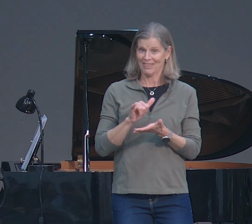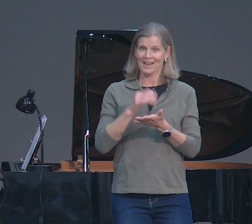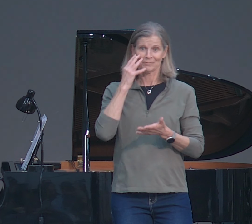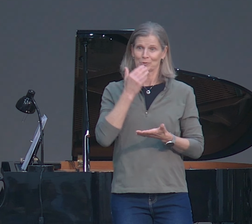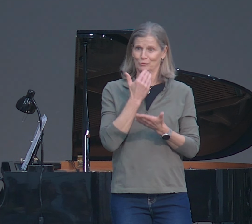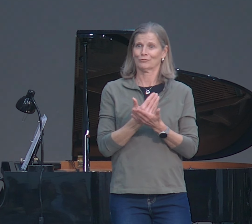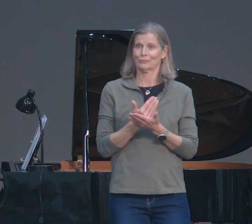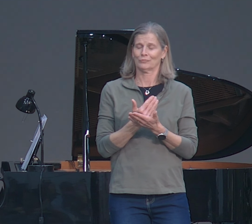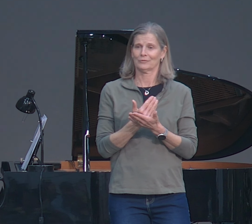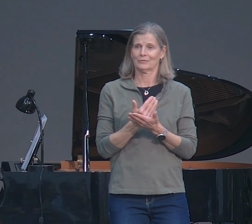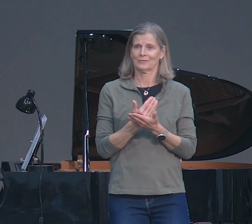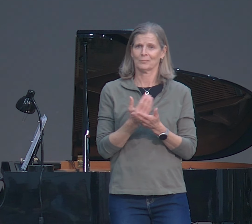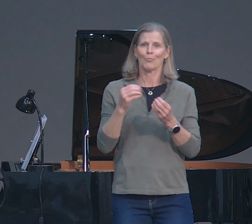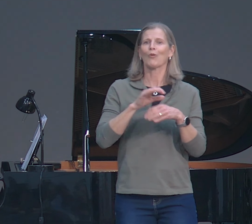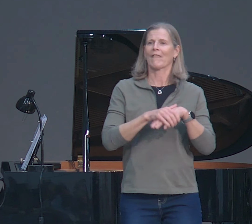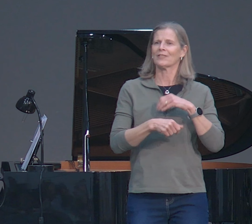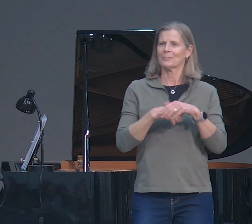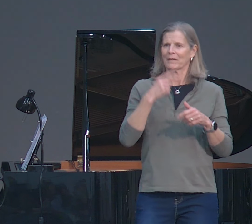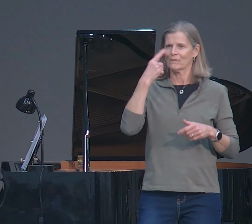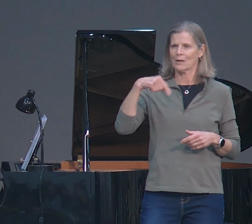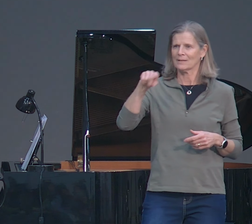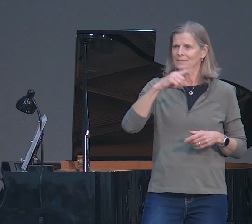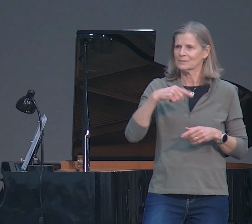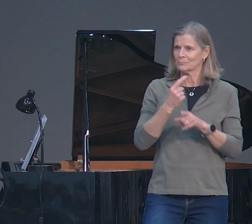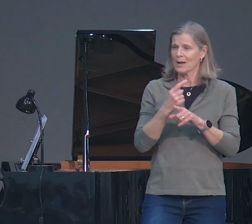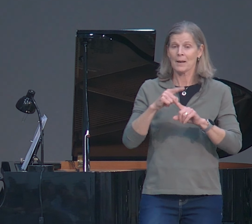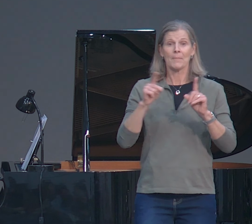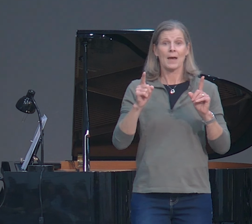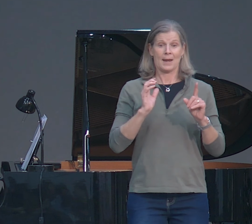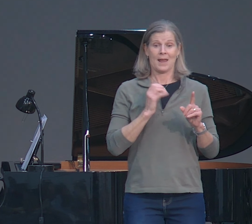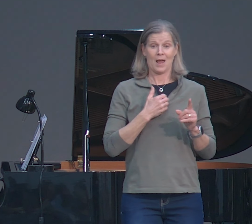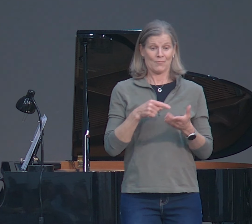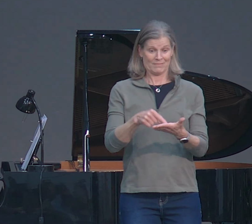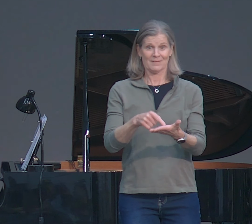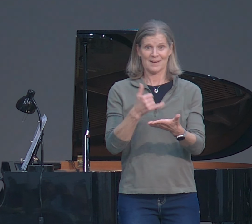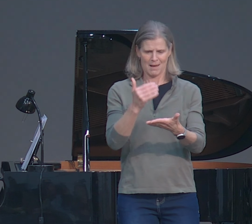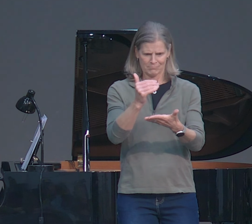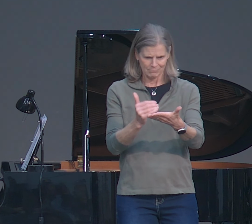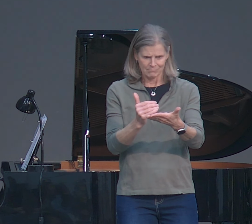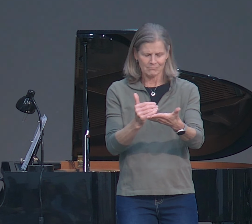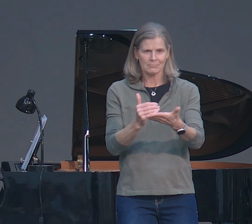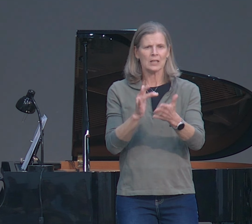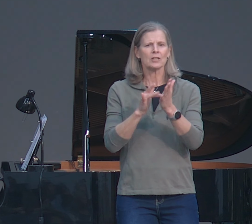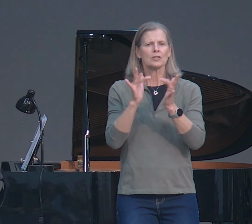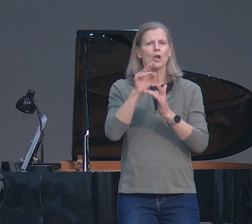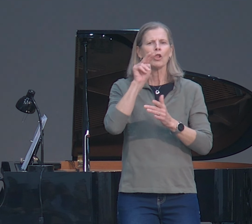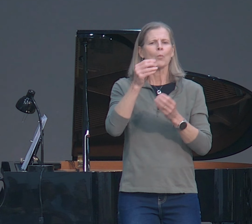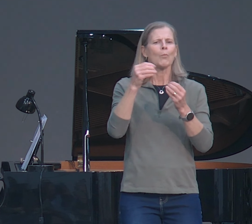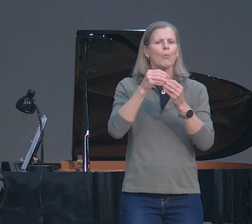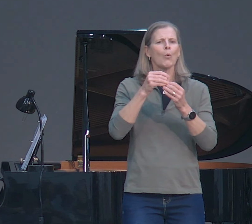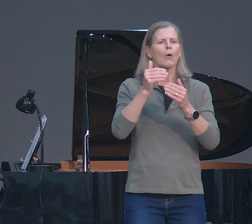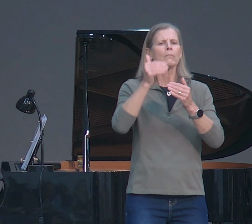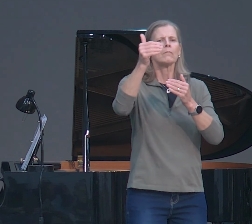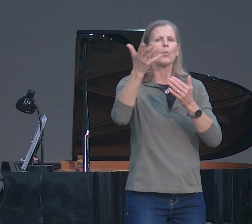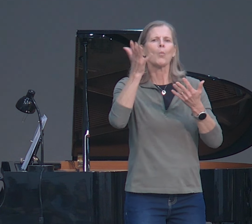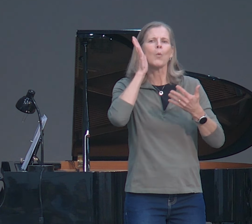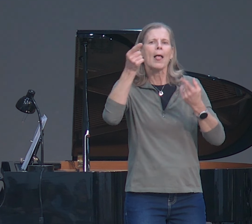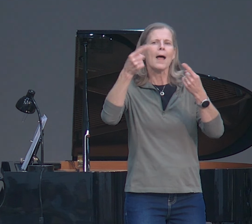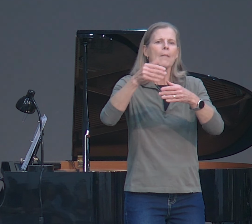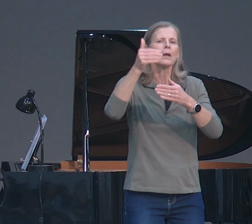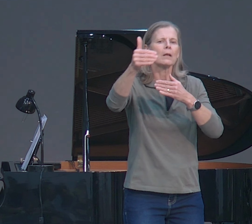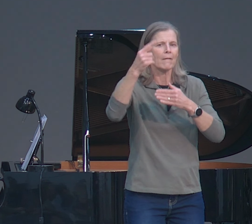experience. At least it's more comfortable for us. But here in our text, Jesus is looking further down the road for these disciples. And